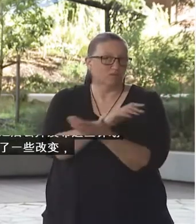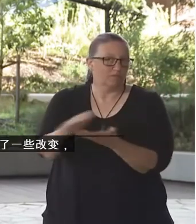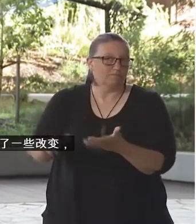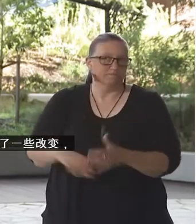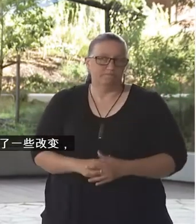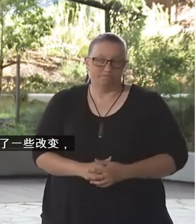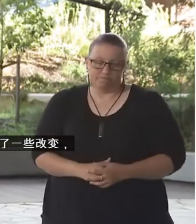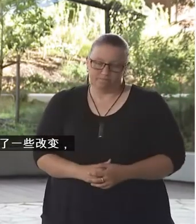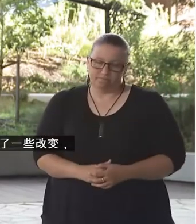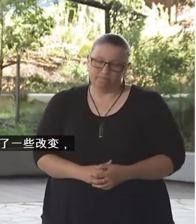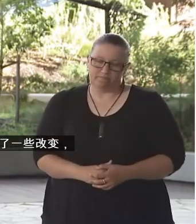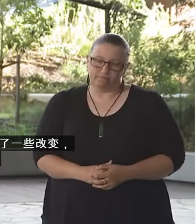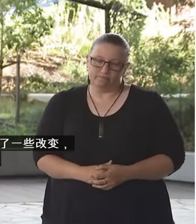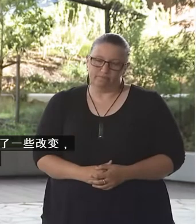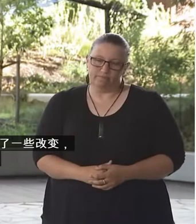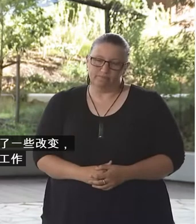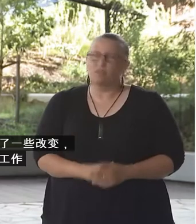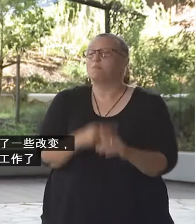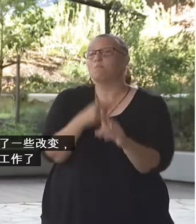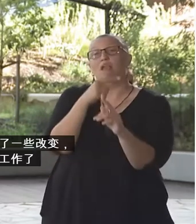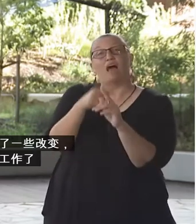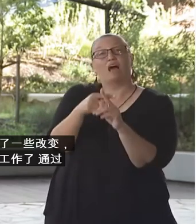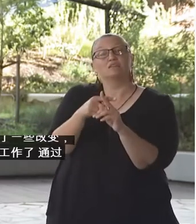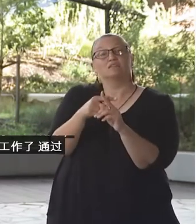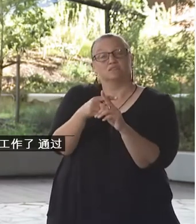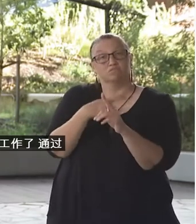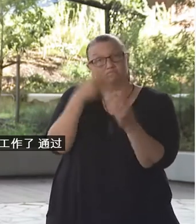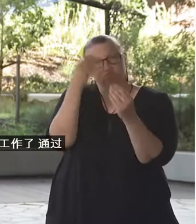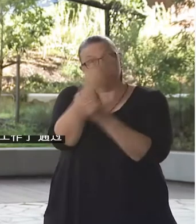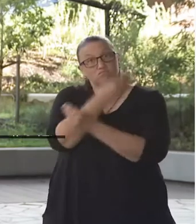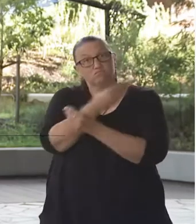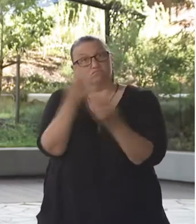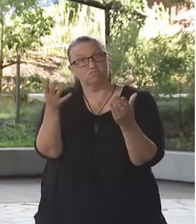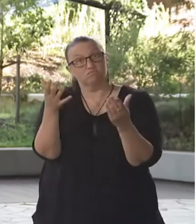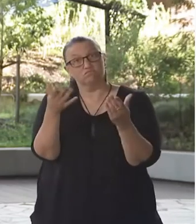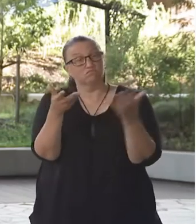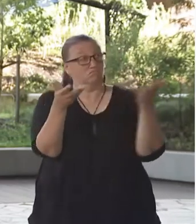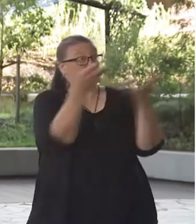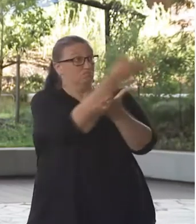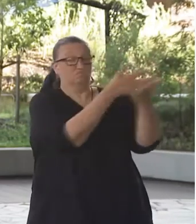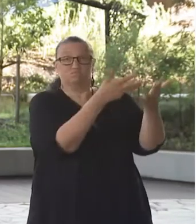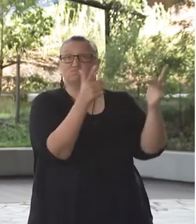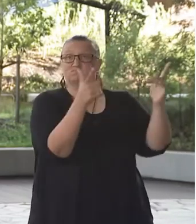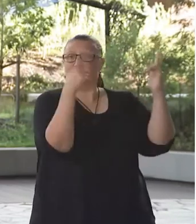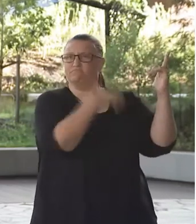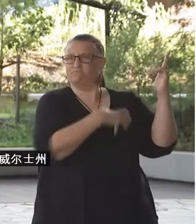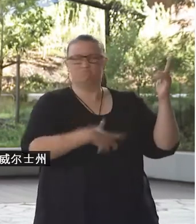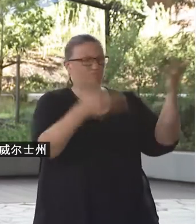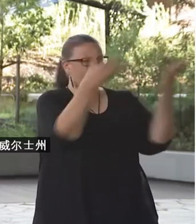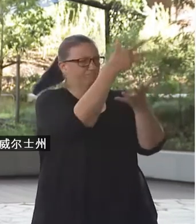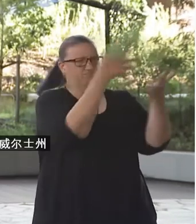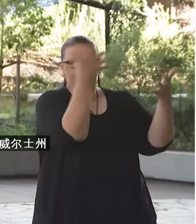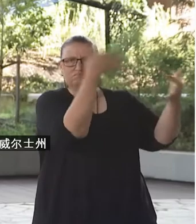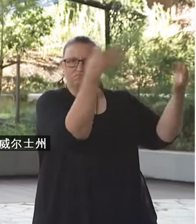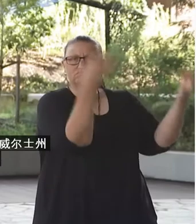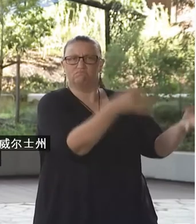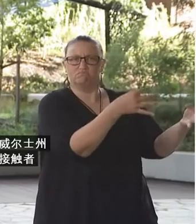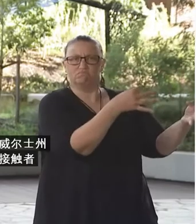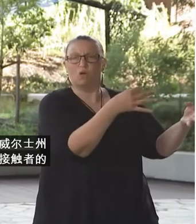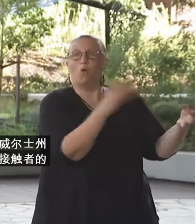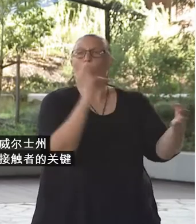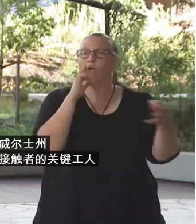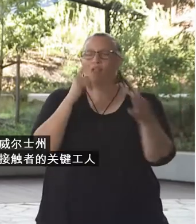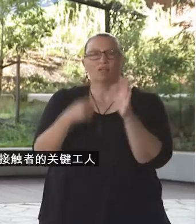changes. Mainly, we'd already worked through this approach here in New South Wales in respect of